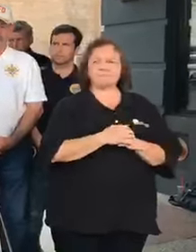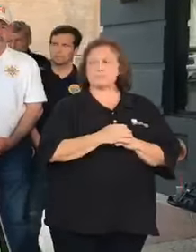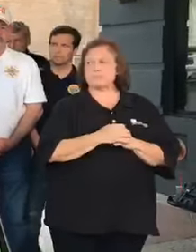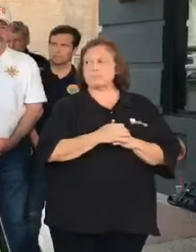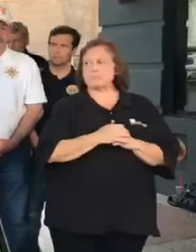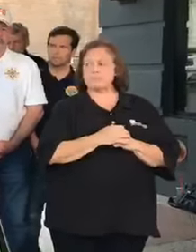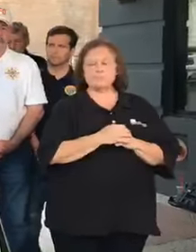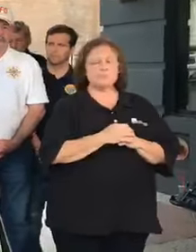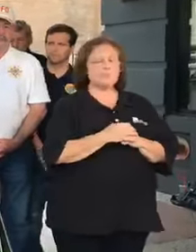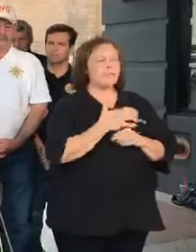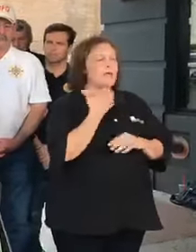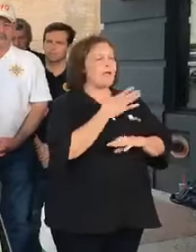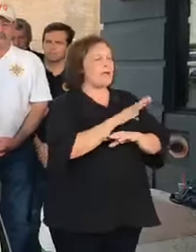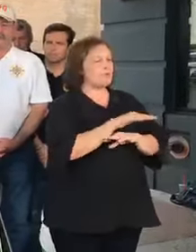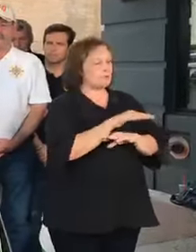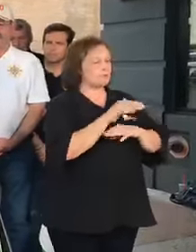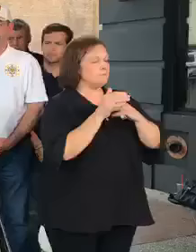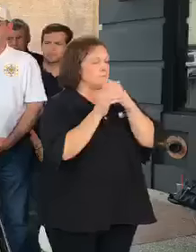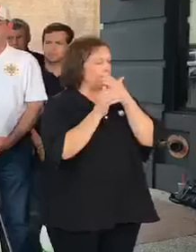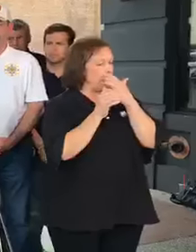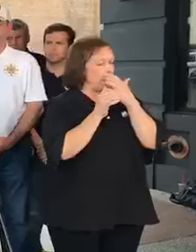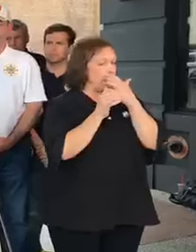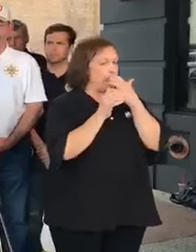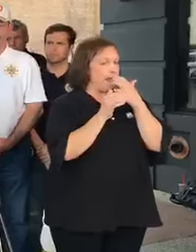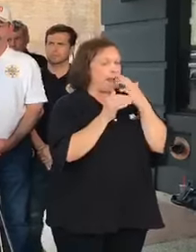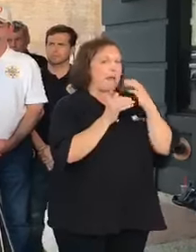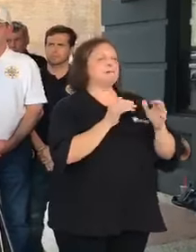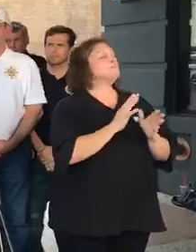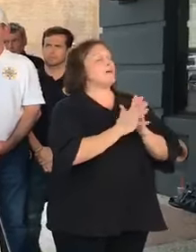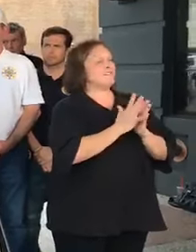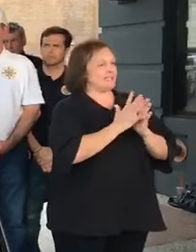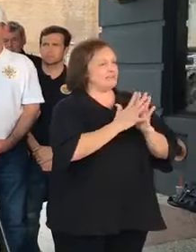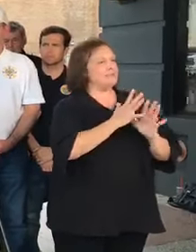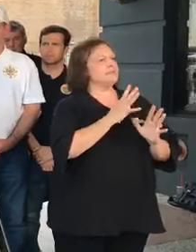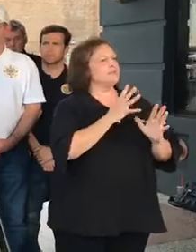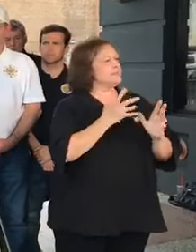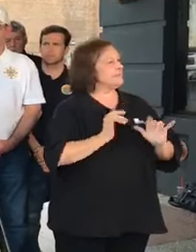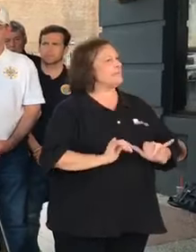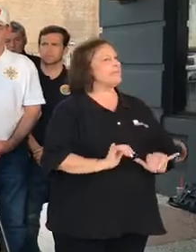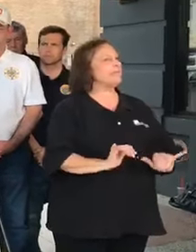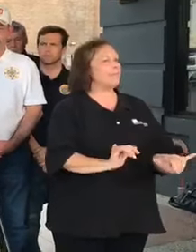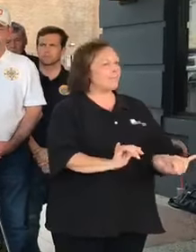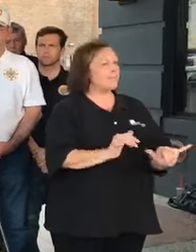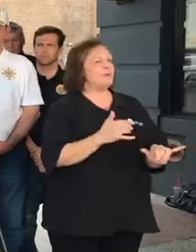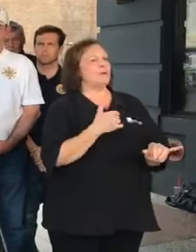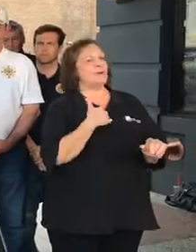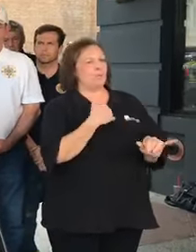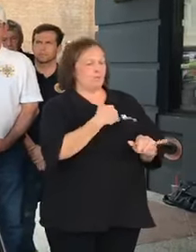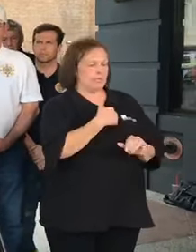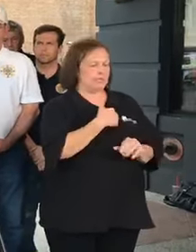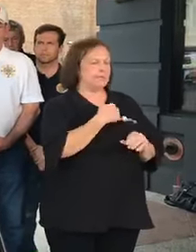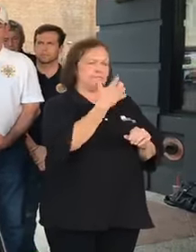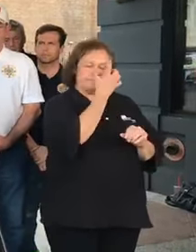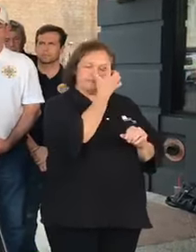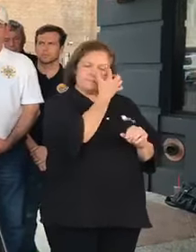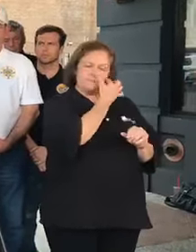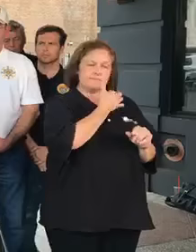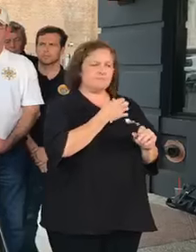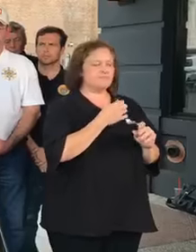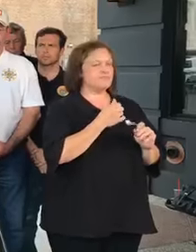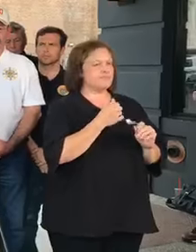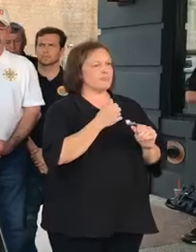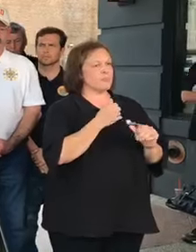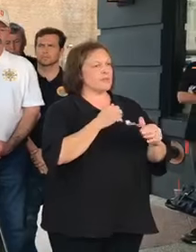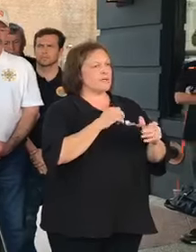Yeah, traffic patterns, good afternoon, everyone. Thank you, man. Traffic patterns are going to continue to be the same. We are continuously